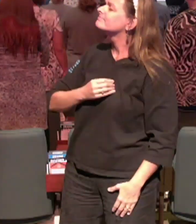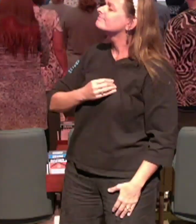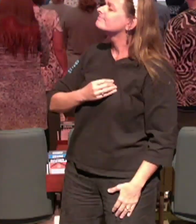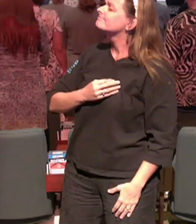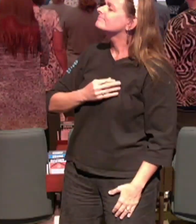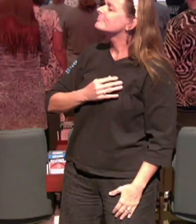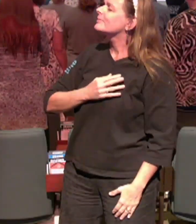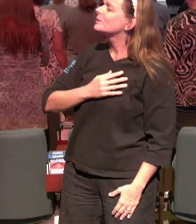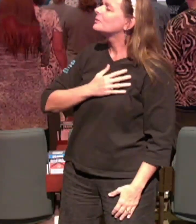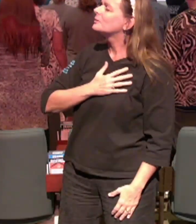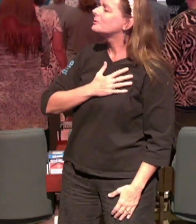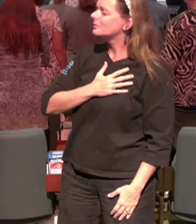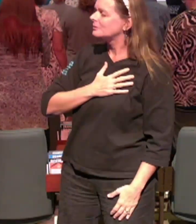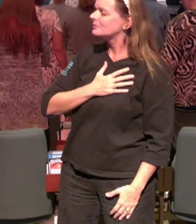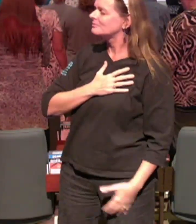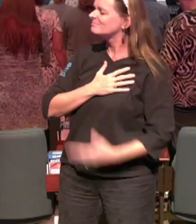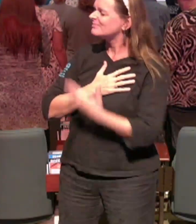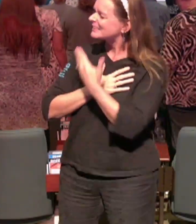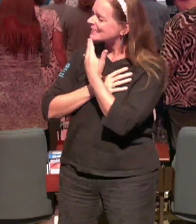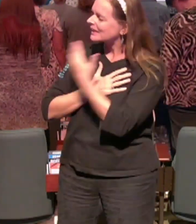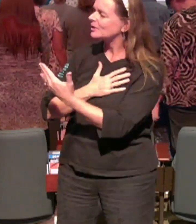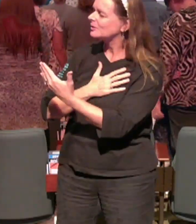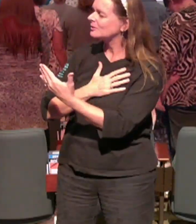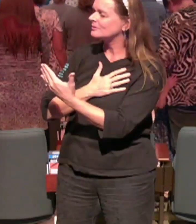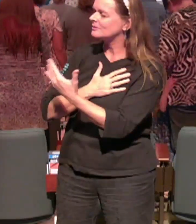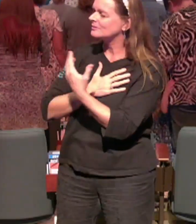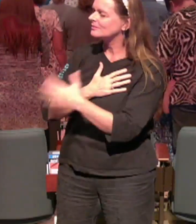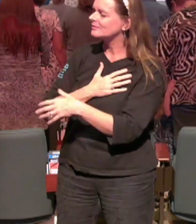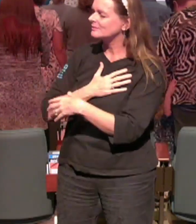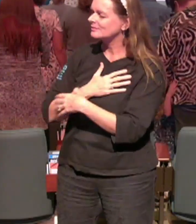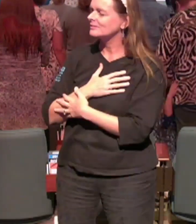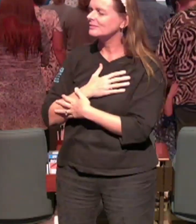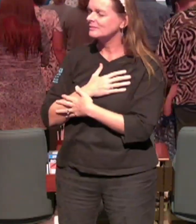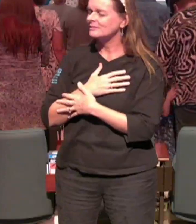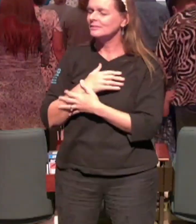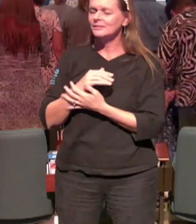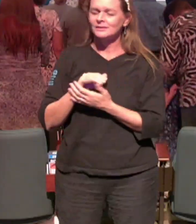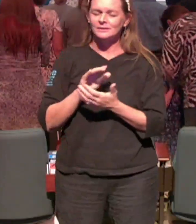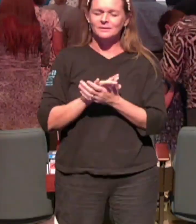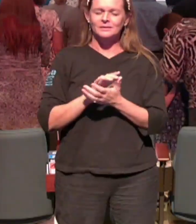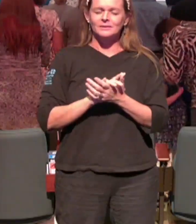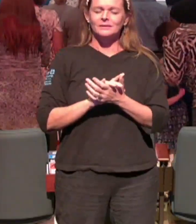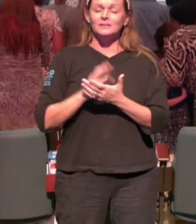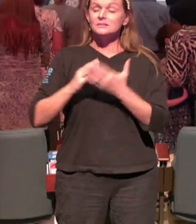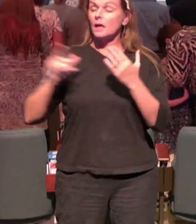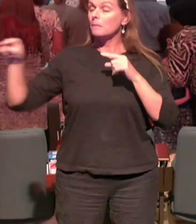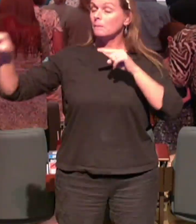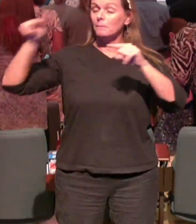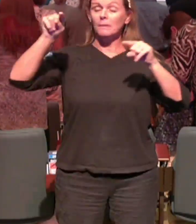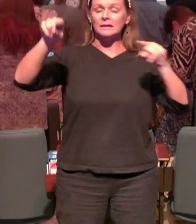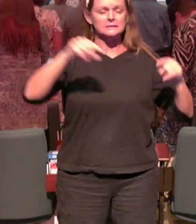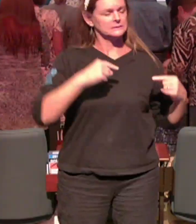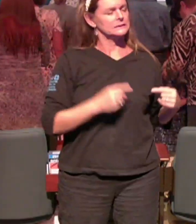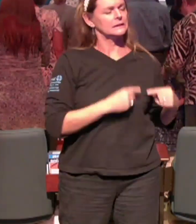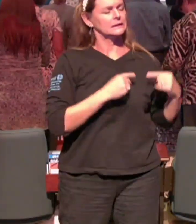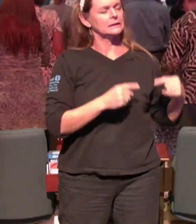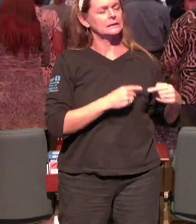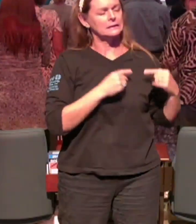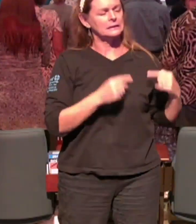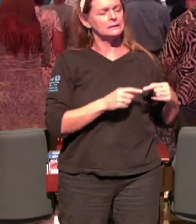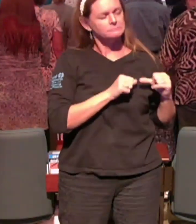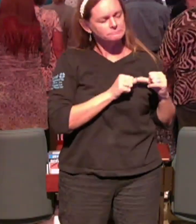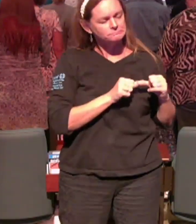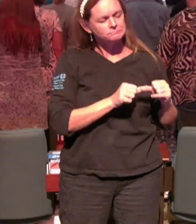As we continue to pray, if you're here today, and for some of you, you need to let go of a sin. There's a sin that you've been holding on to or